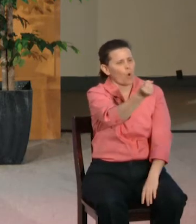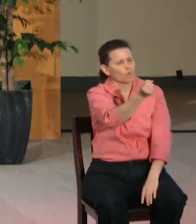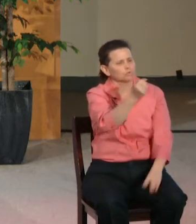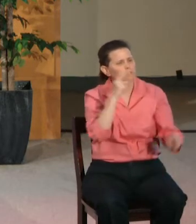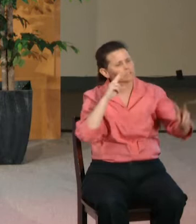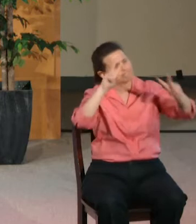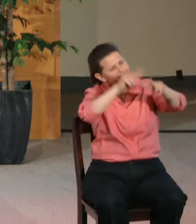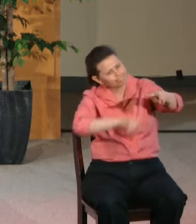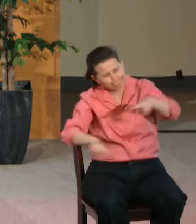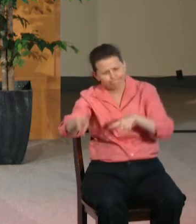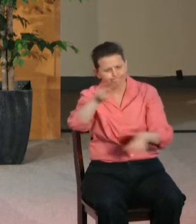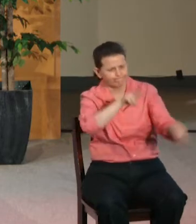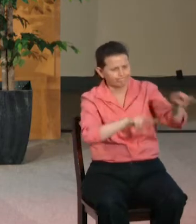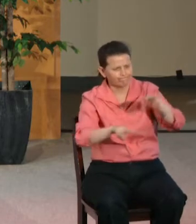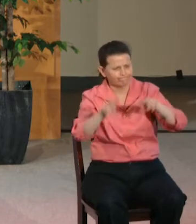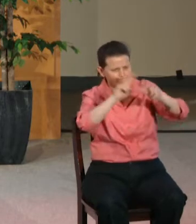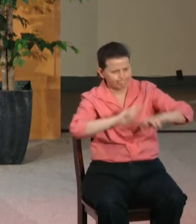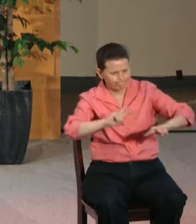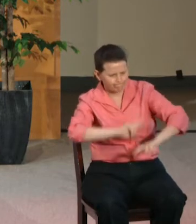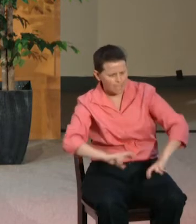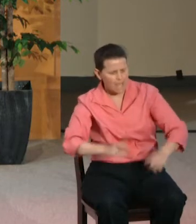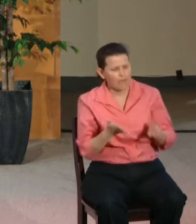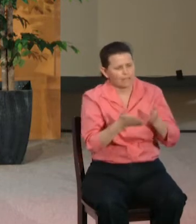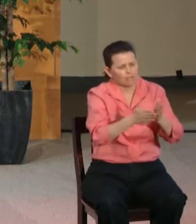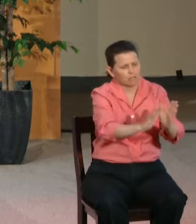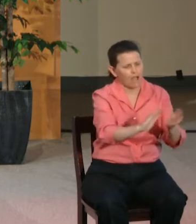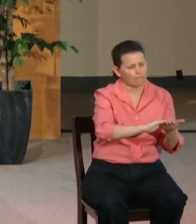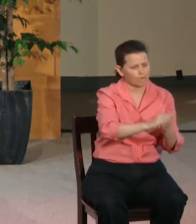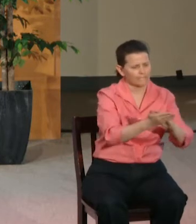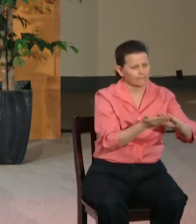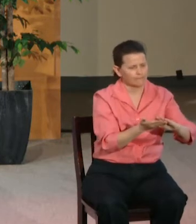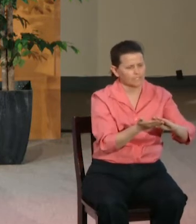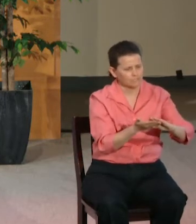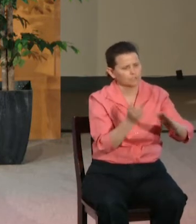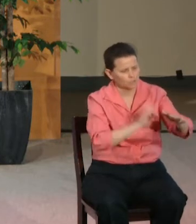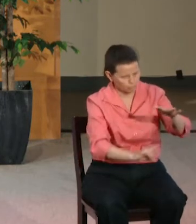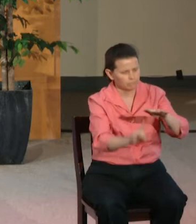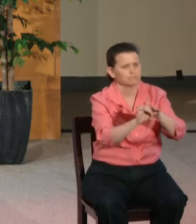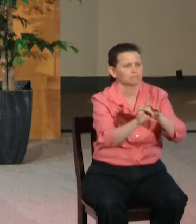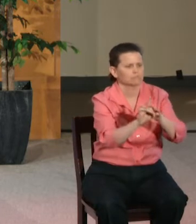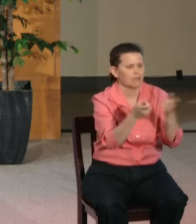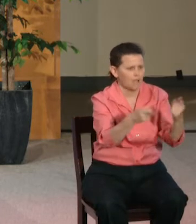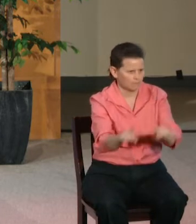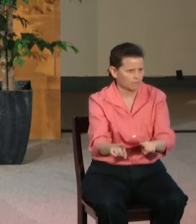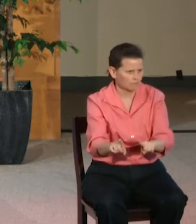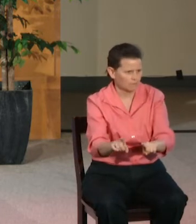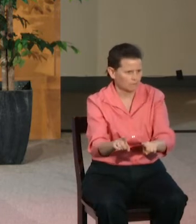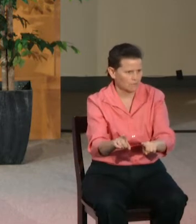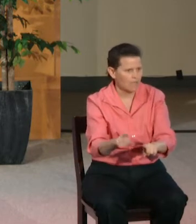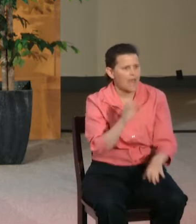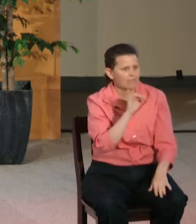allow that forgiveness to come through, because on the other side of that is your personal peace. And that is worth any price that you